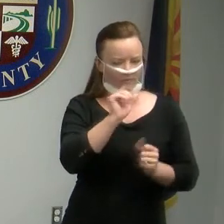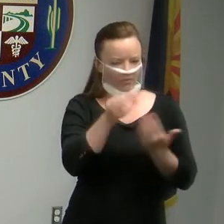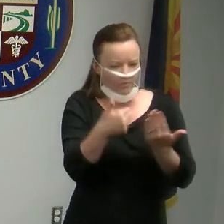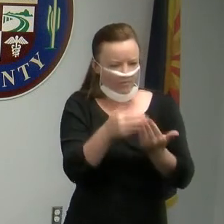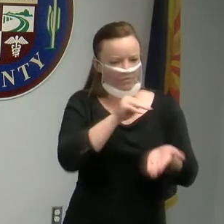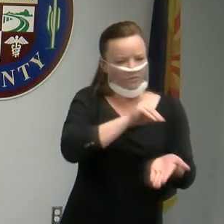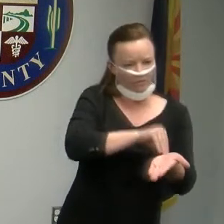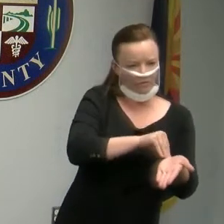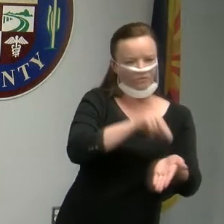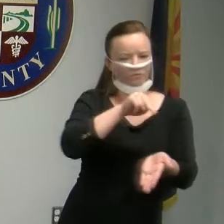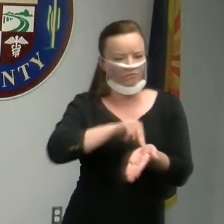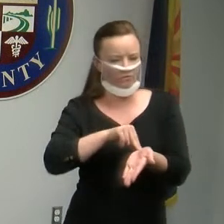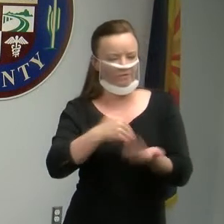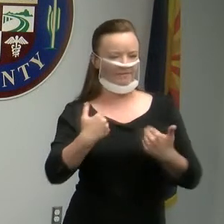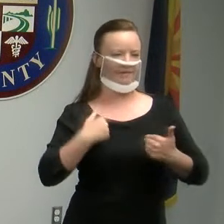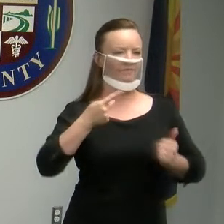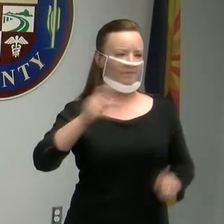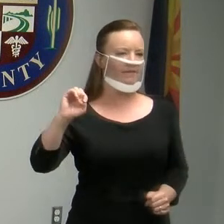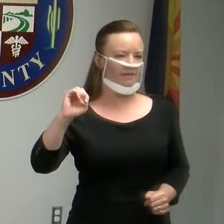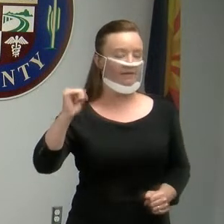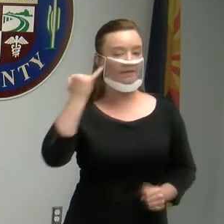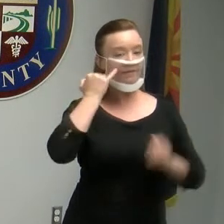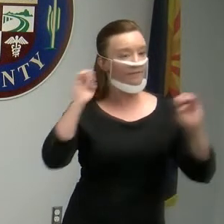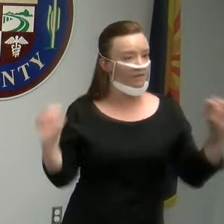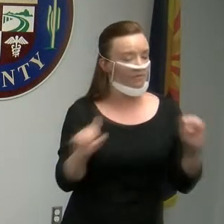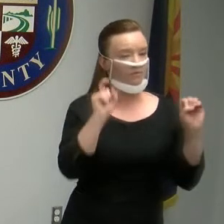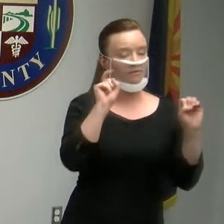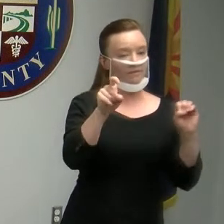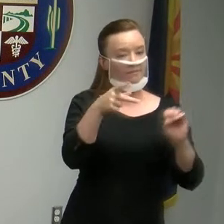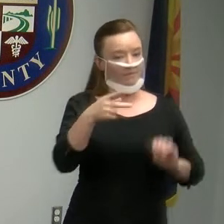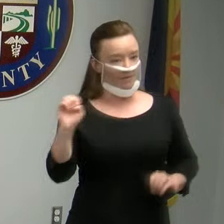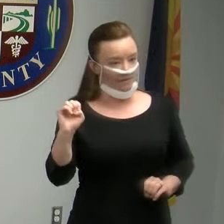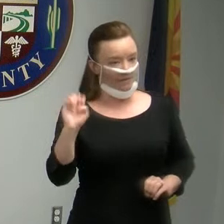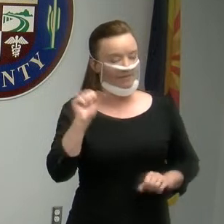emergency need of PPE can submit their request to